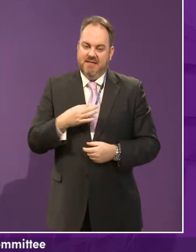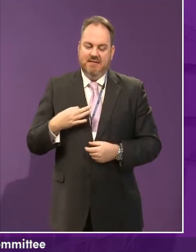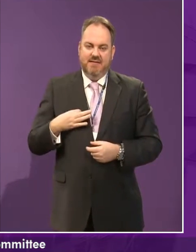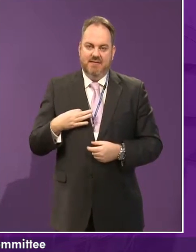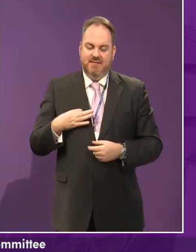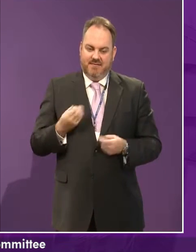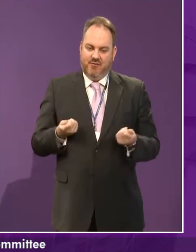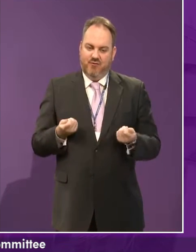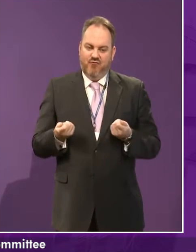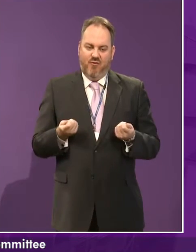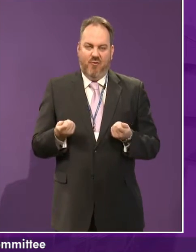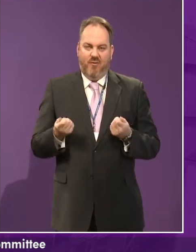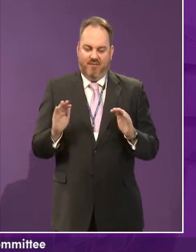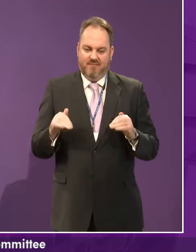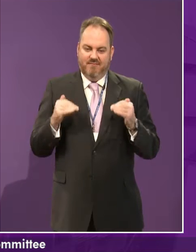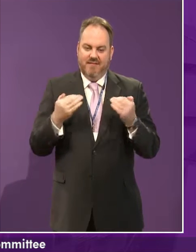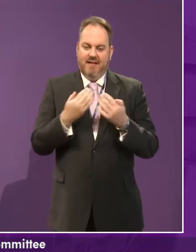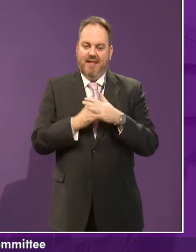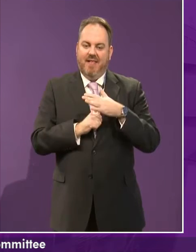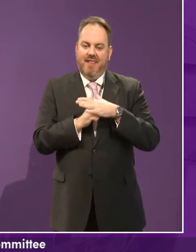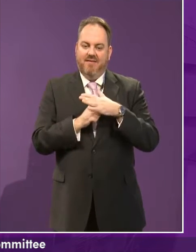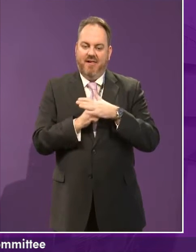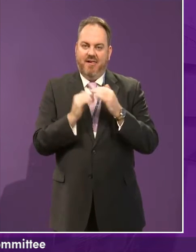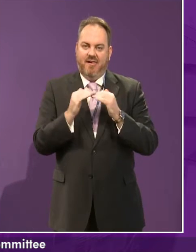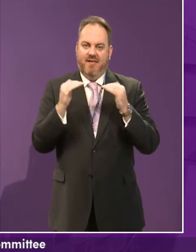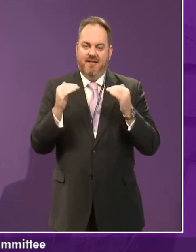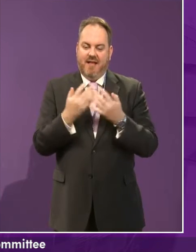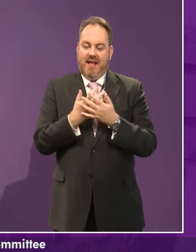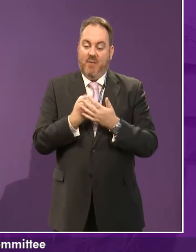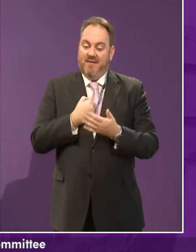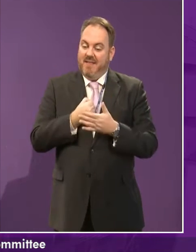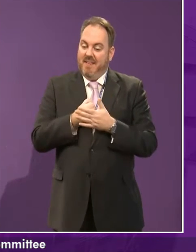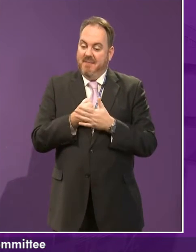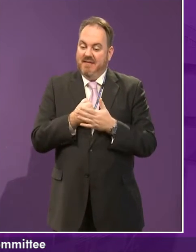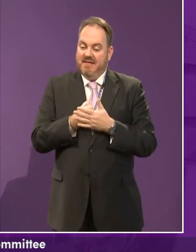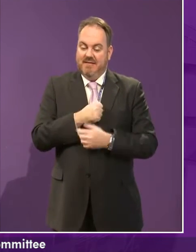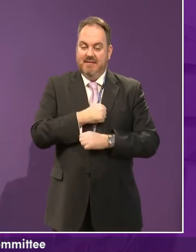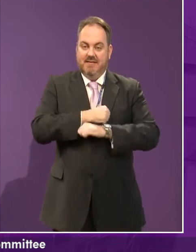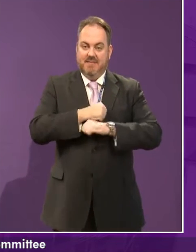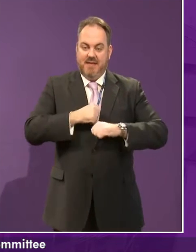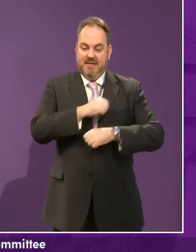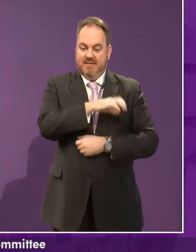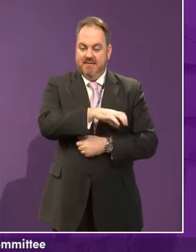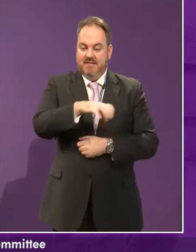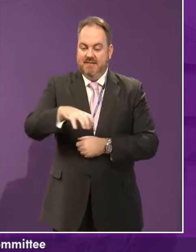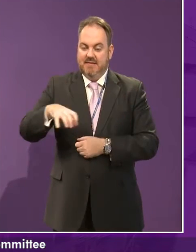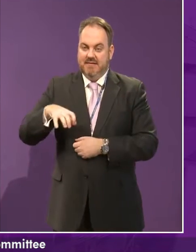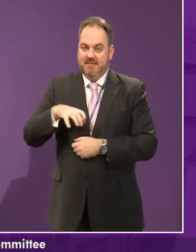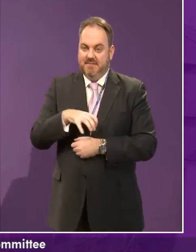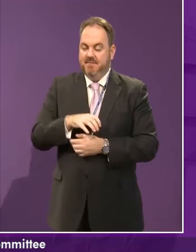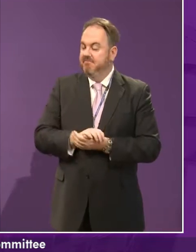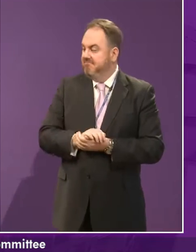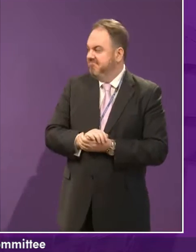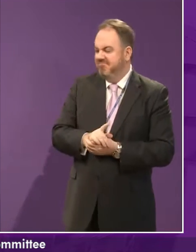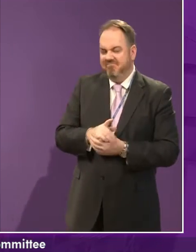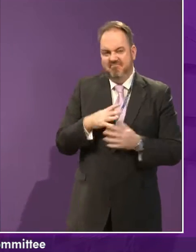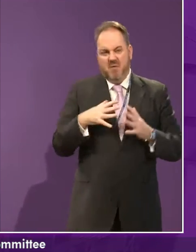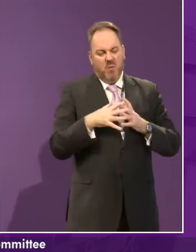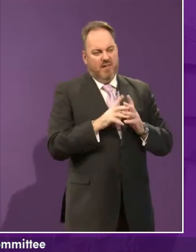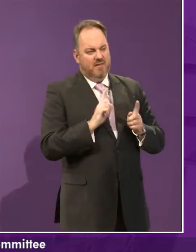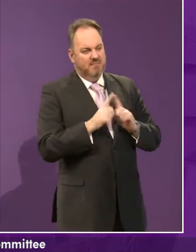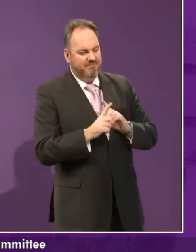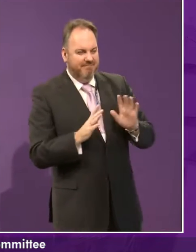controlled subject area, and we have a limited number of places It'd be interesting to pursue that another opportunity. Absolutely.